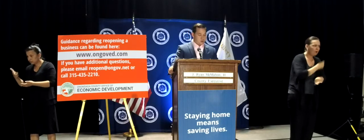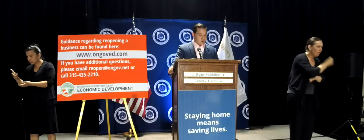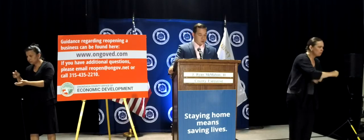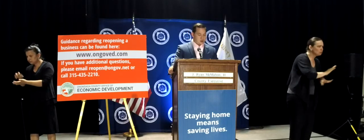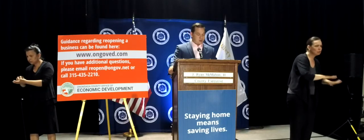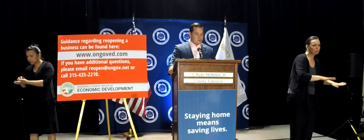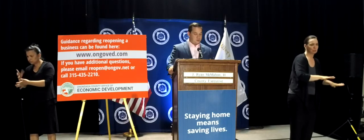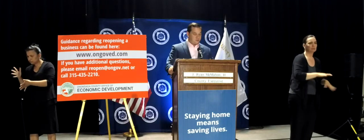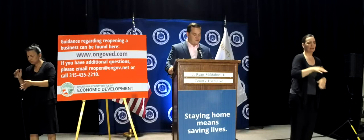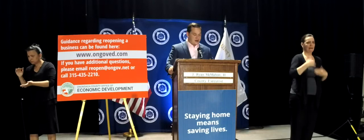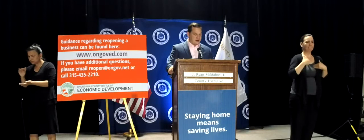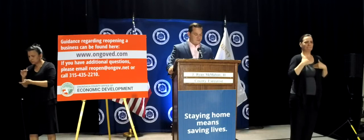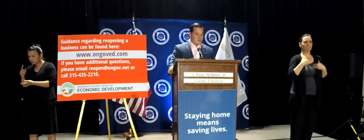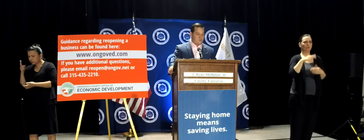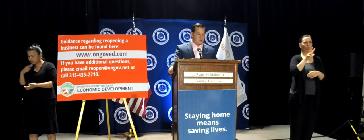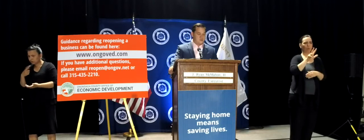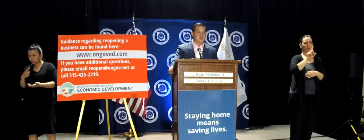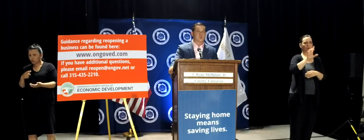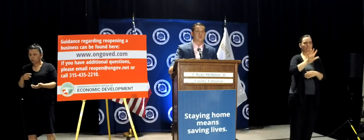tomorrow,